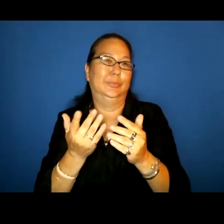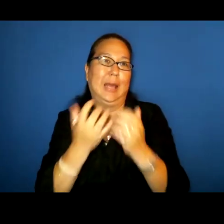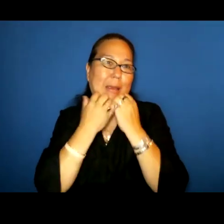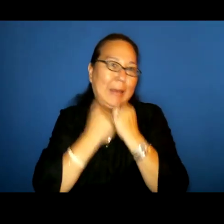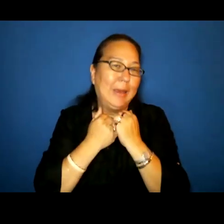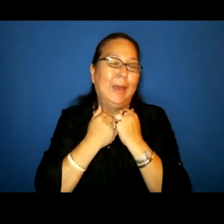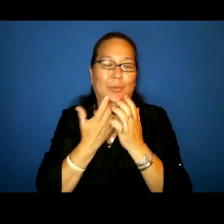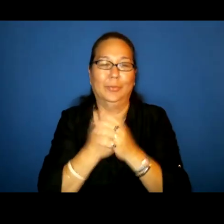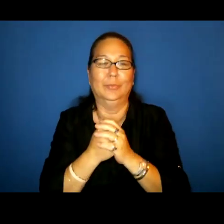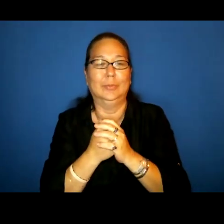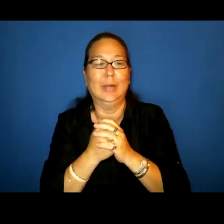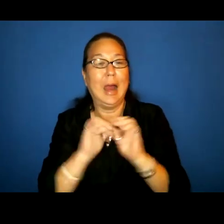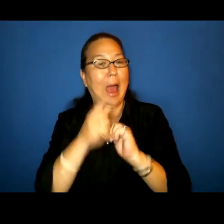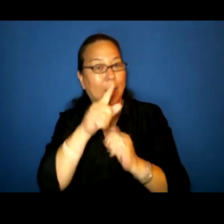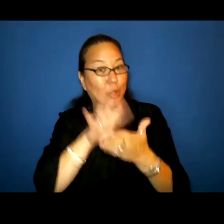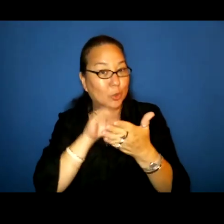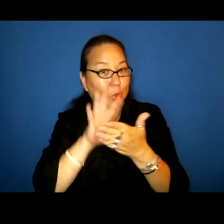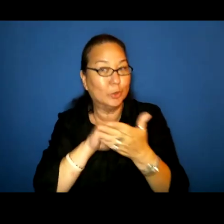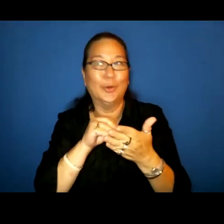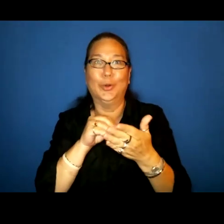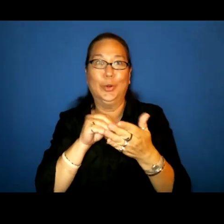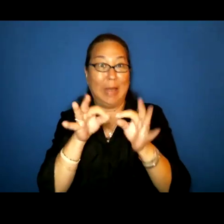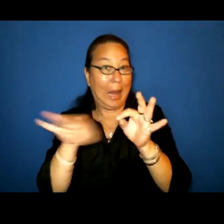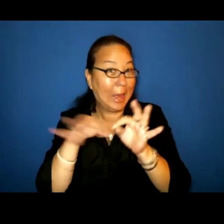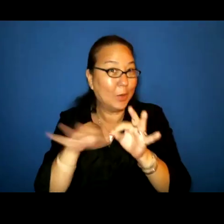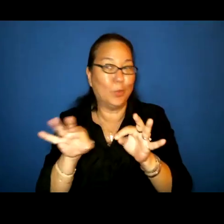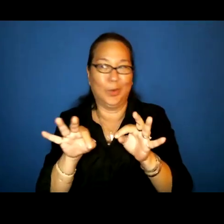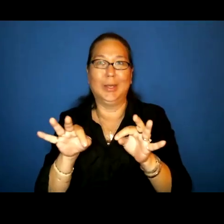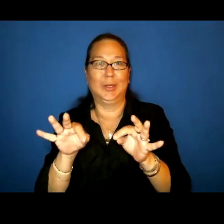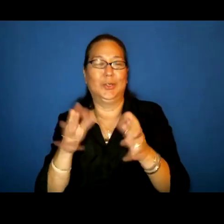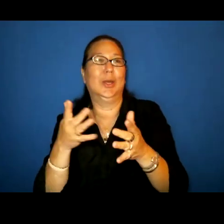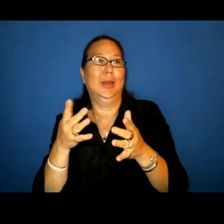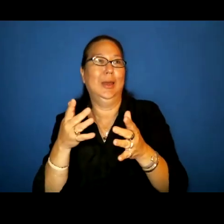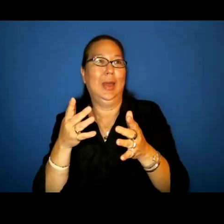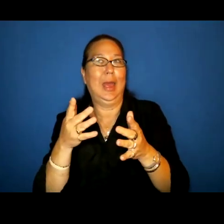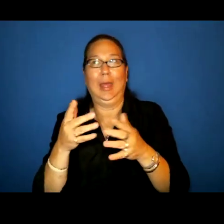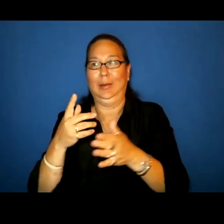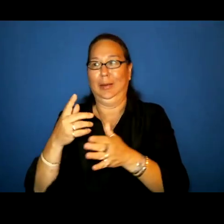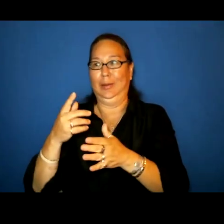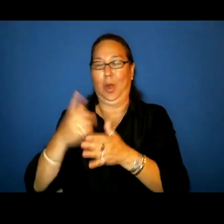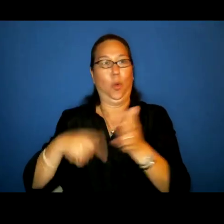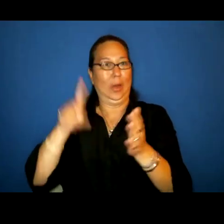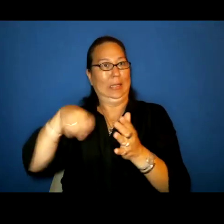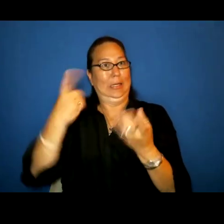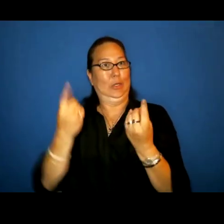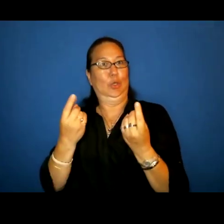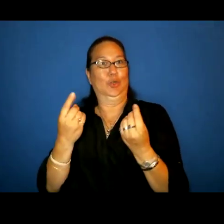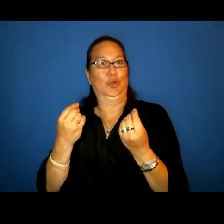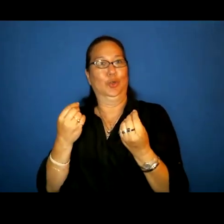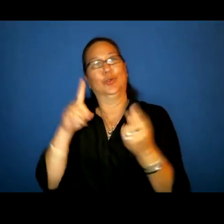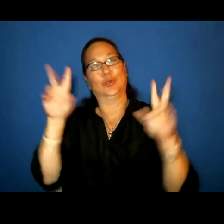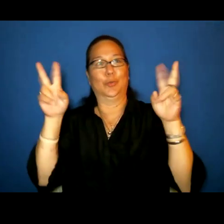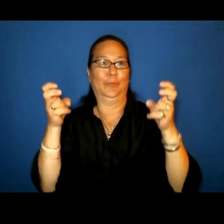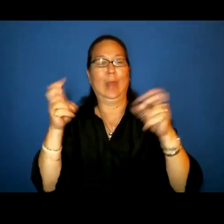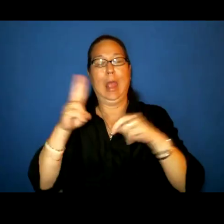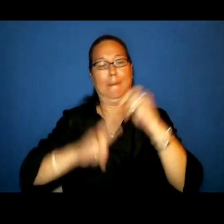just see how you've learned it, but then learned what's underneath it to be able to build the village that we need. That is